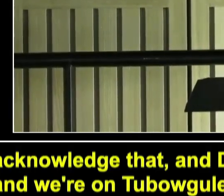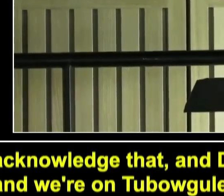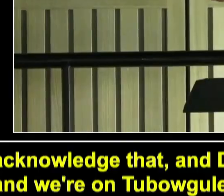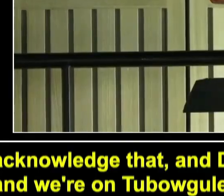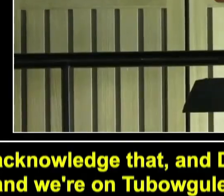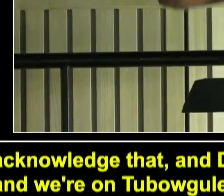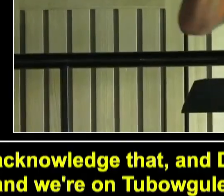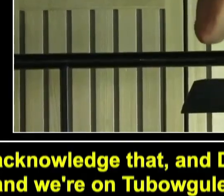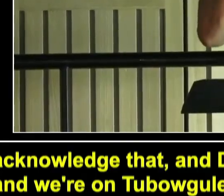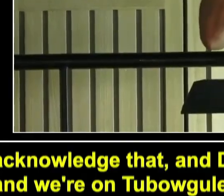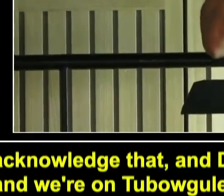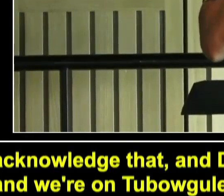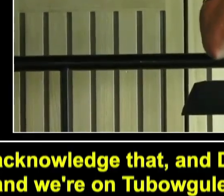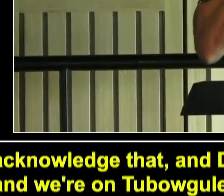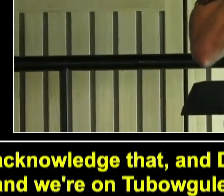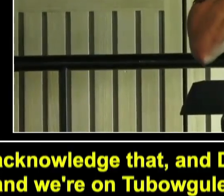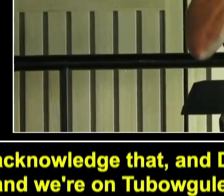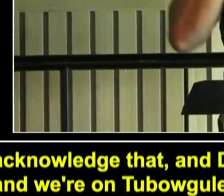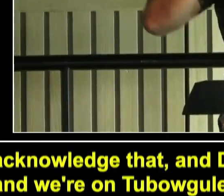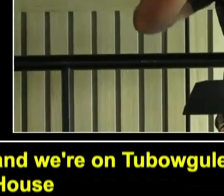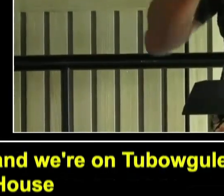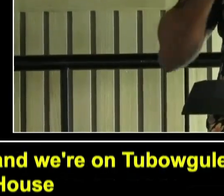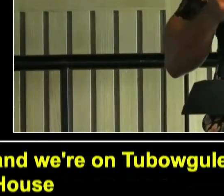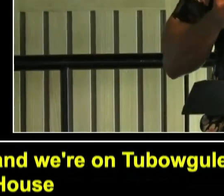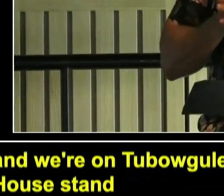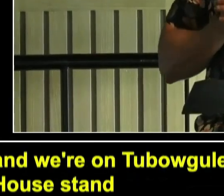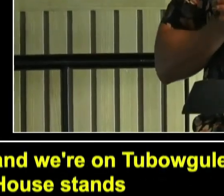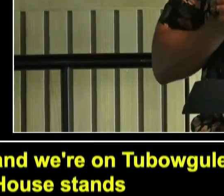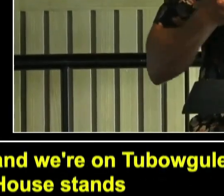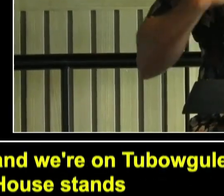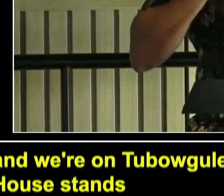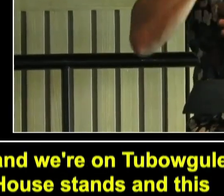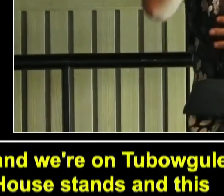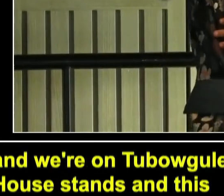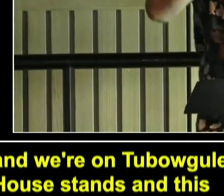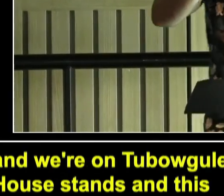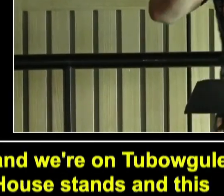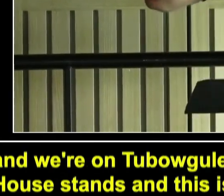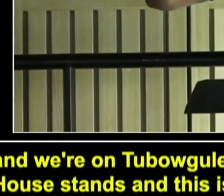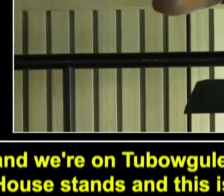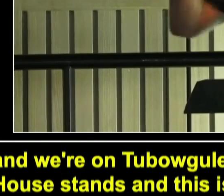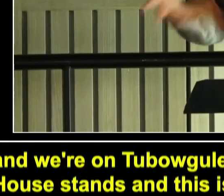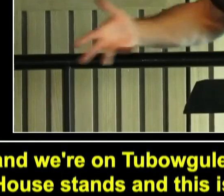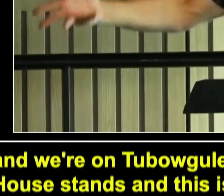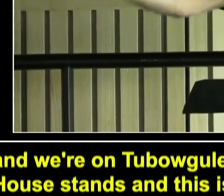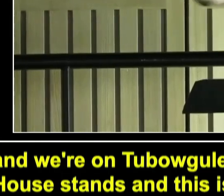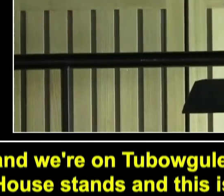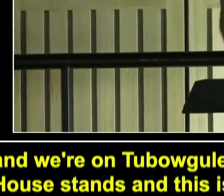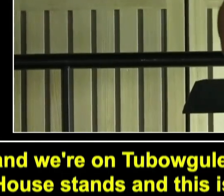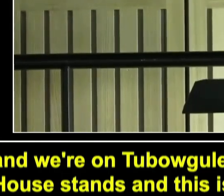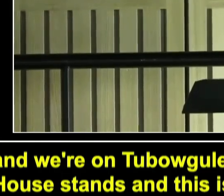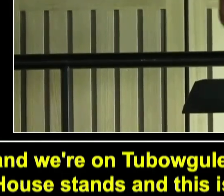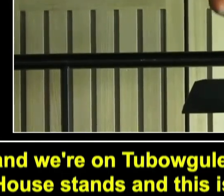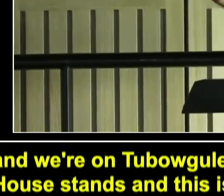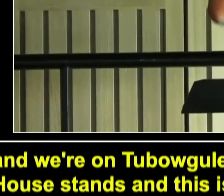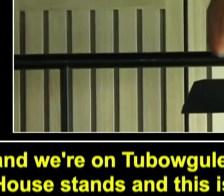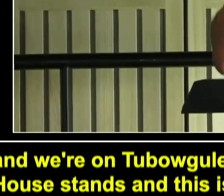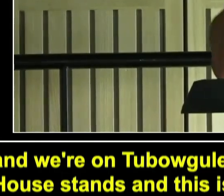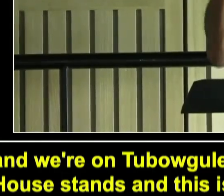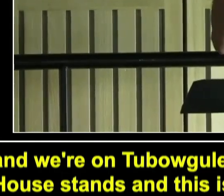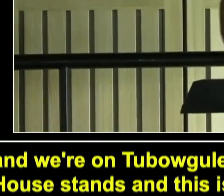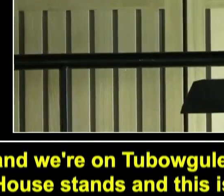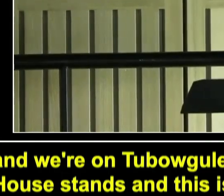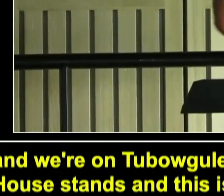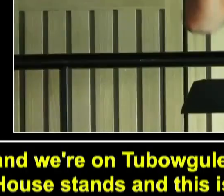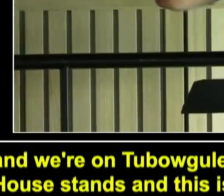House stands. And this is Bennelong Point. And I also want to acknowledge everyone in